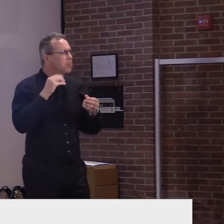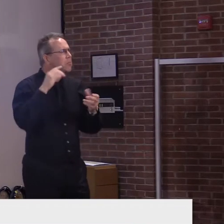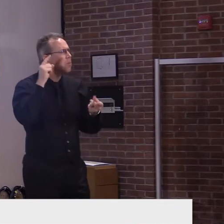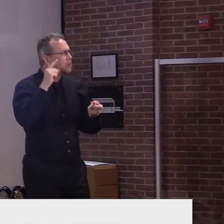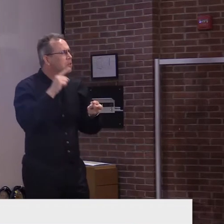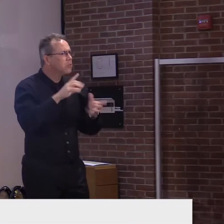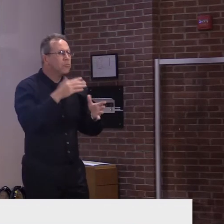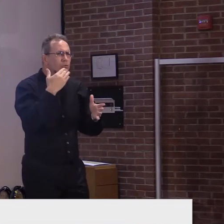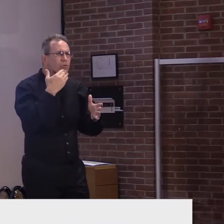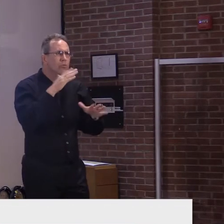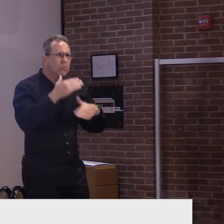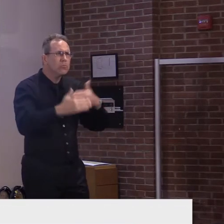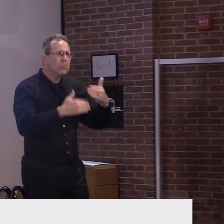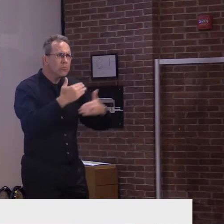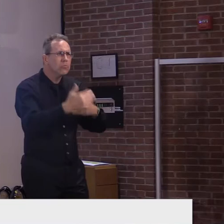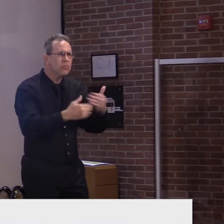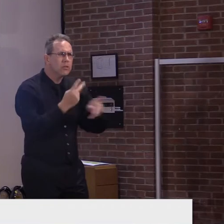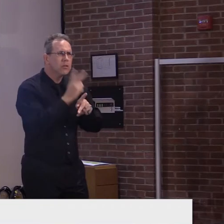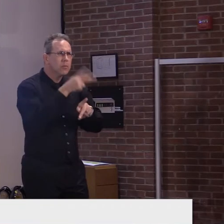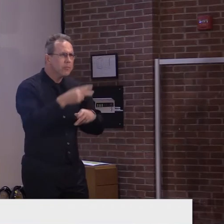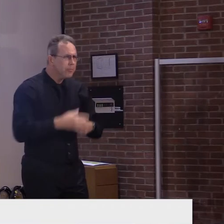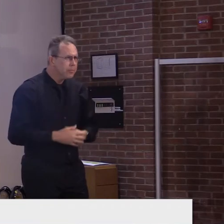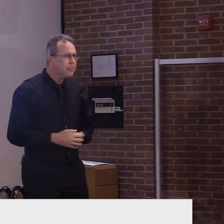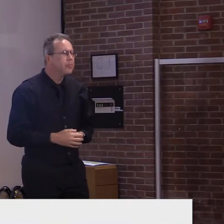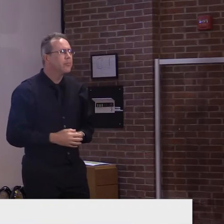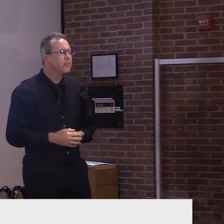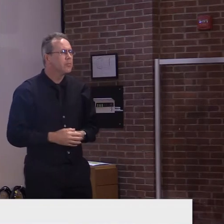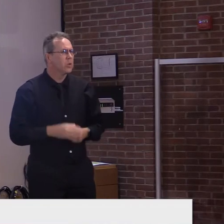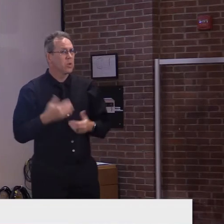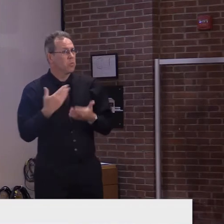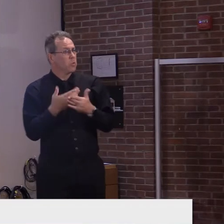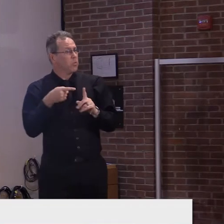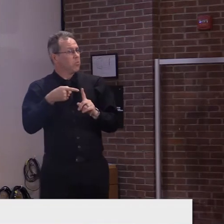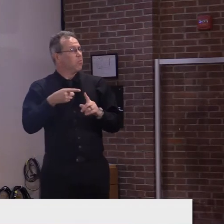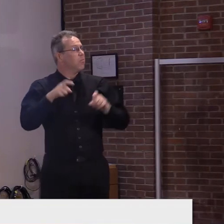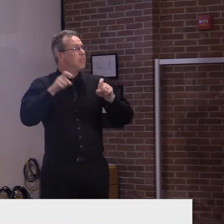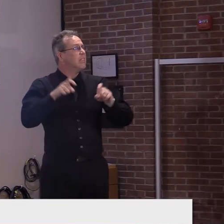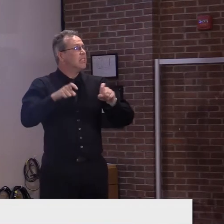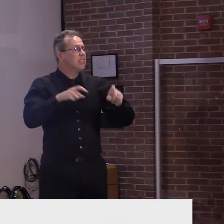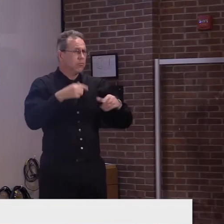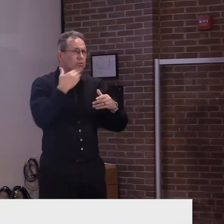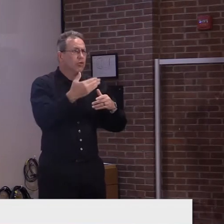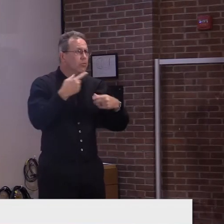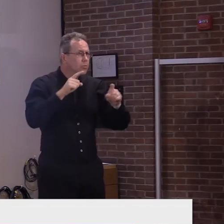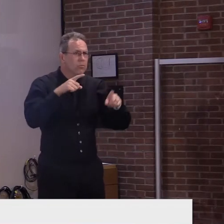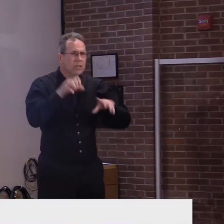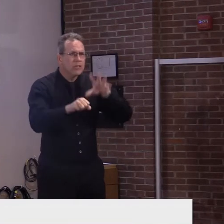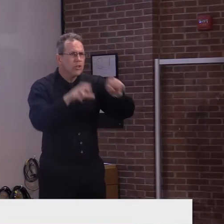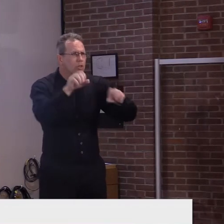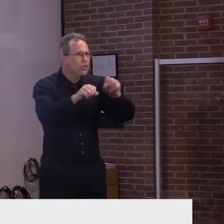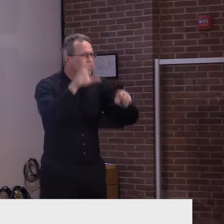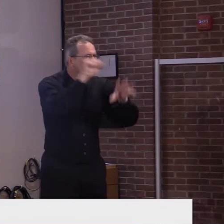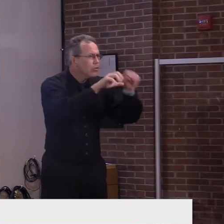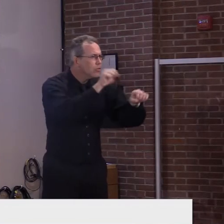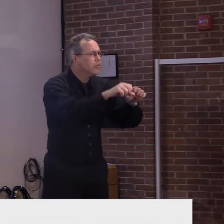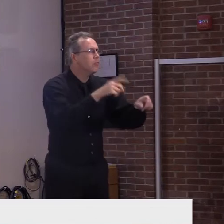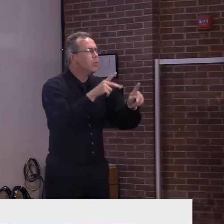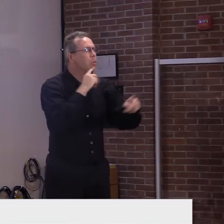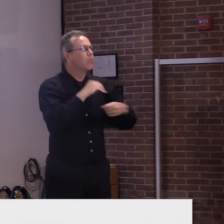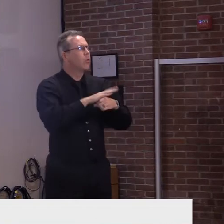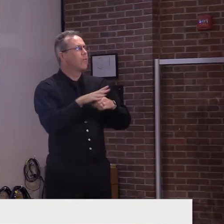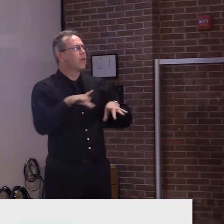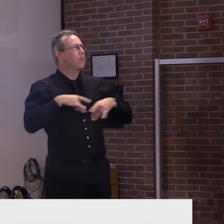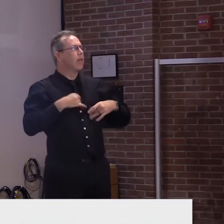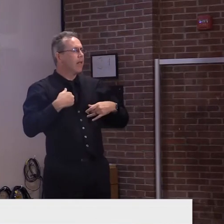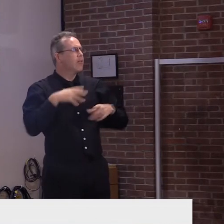that we're certainly doing sufficient testing in Vermont. We're picking up many of the cases that we want to pick up so that we can help stop spread